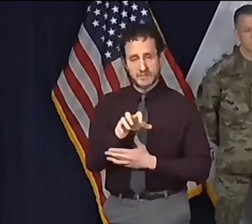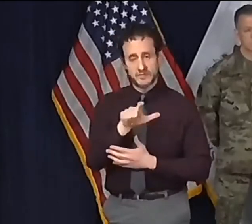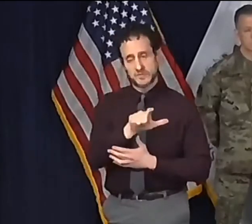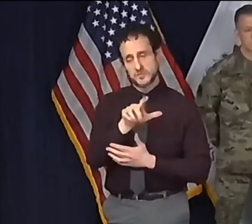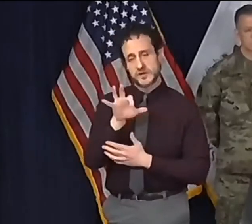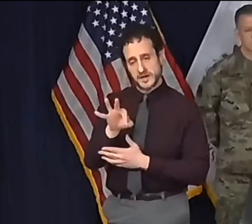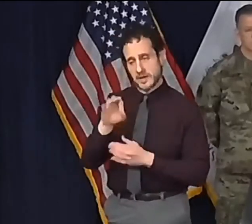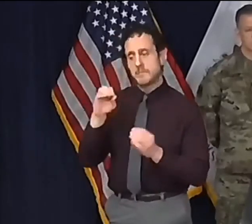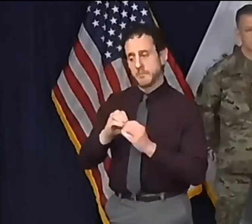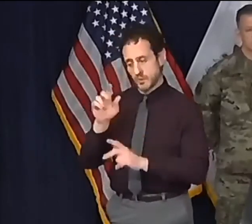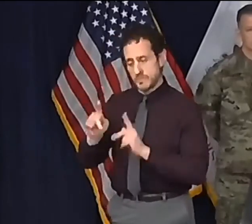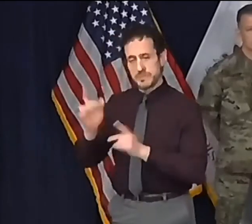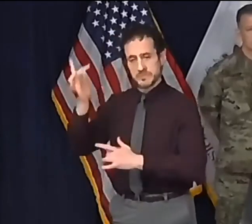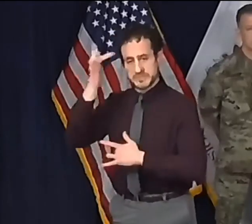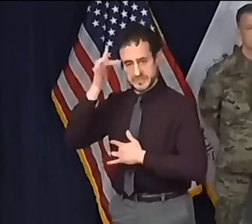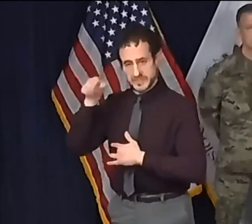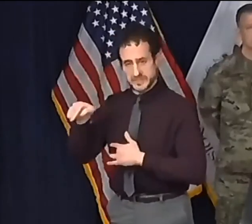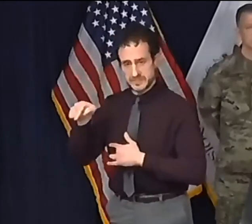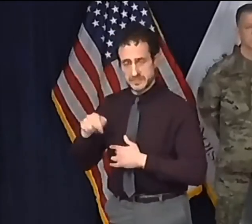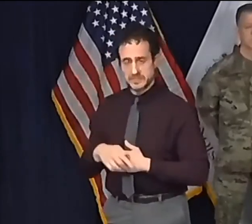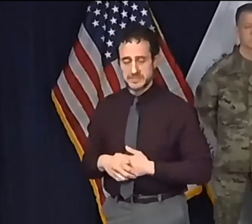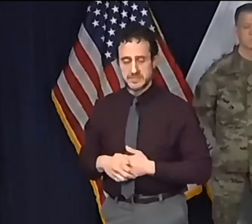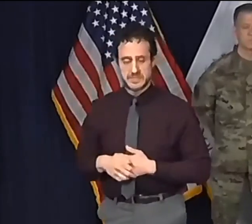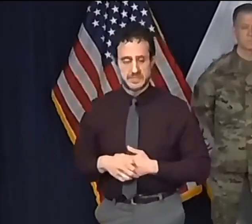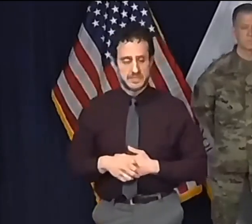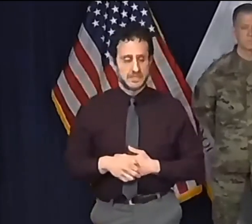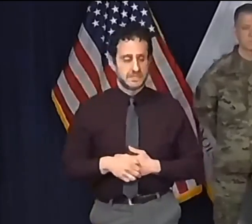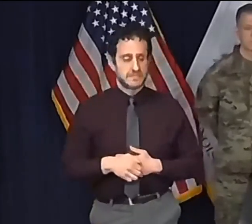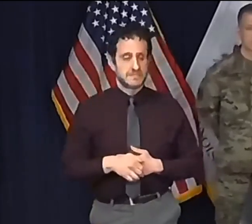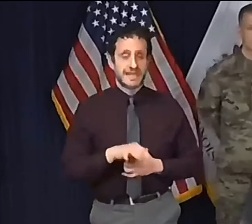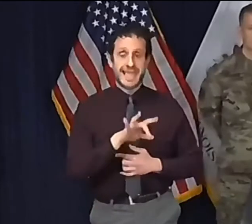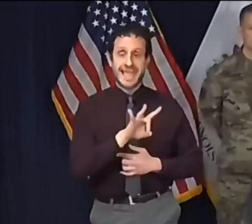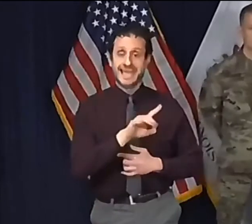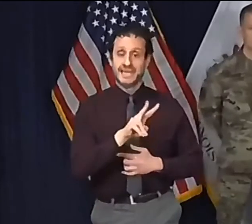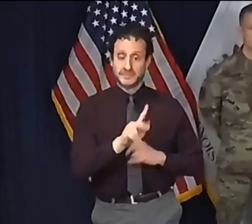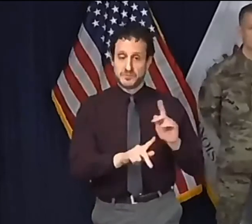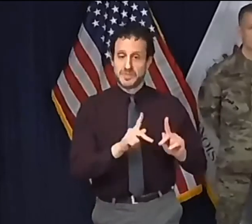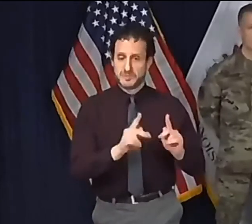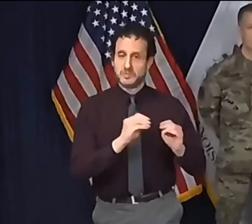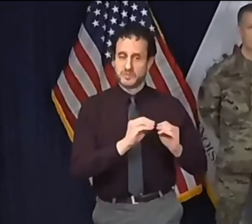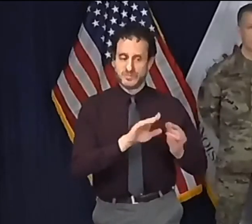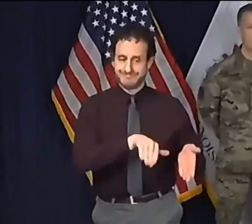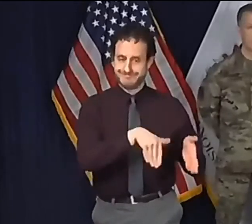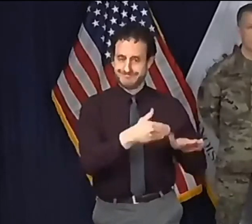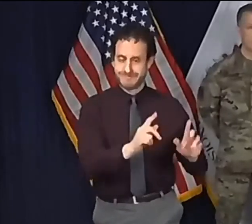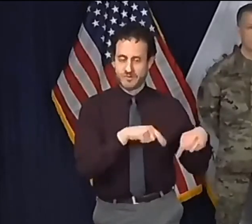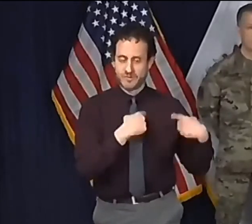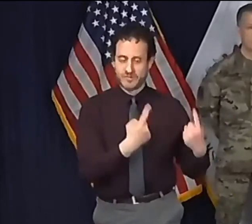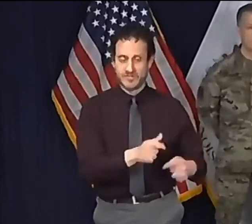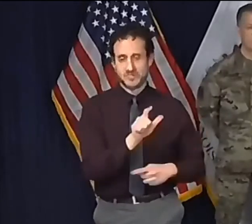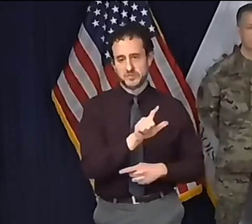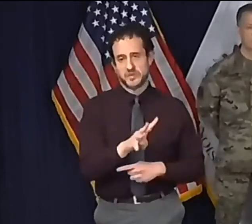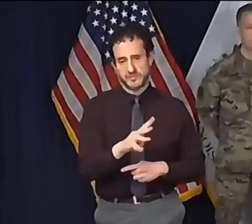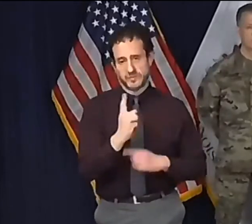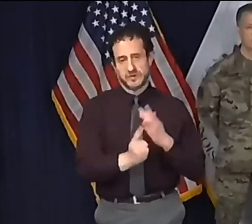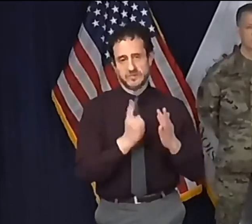1,529 cases and 82 lives lost over the last 24